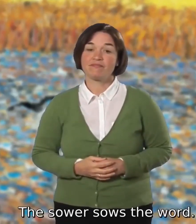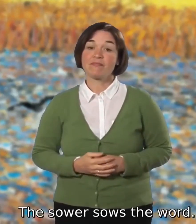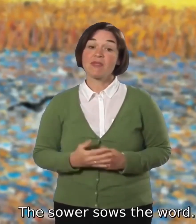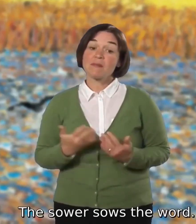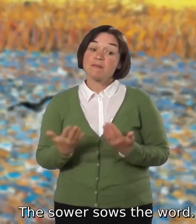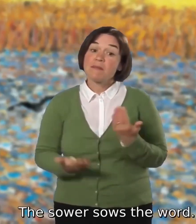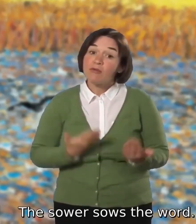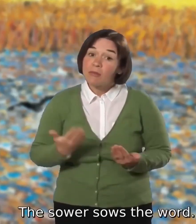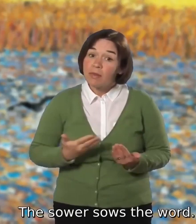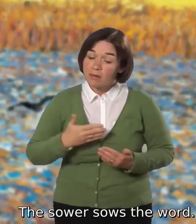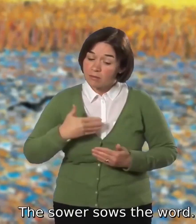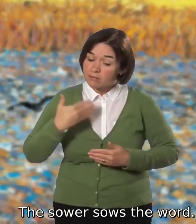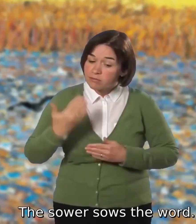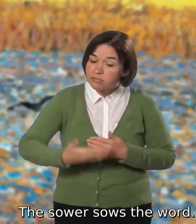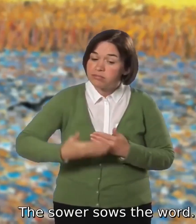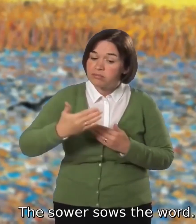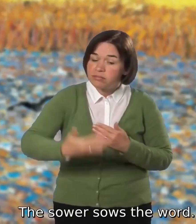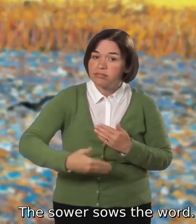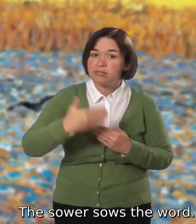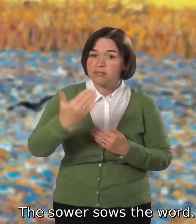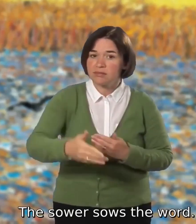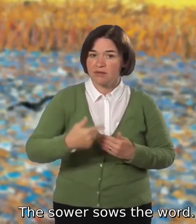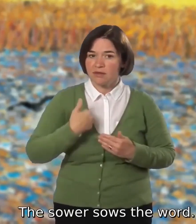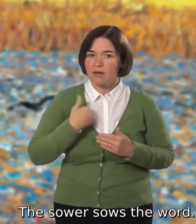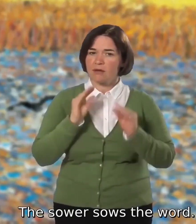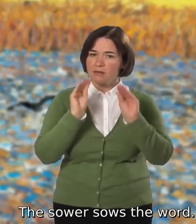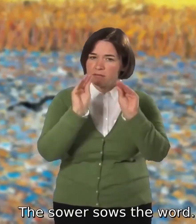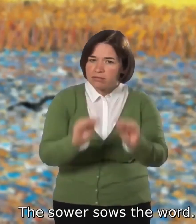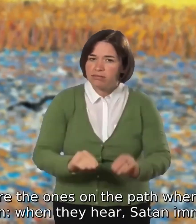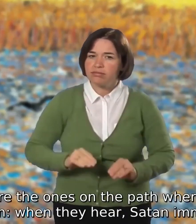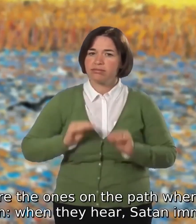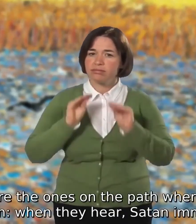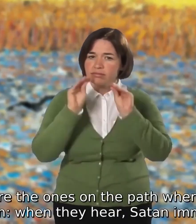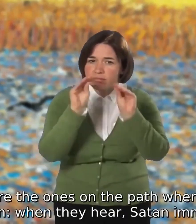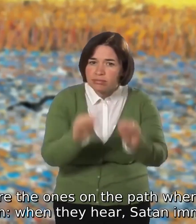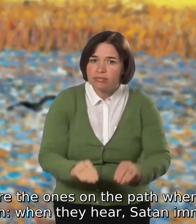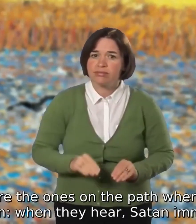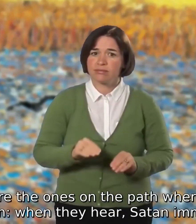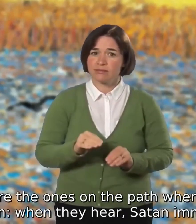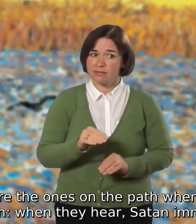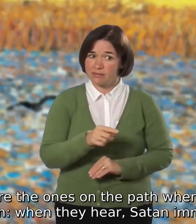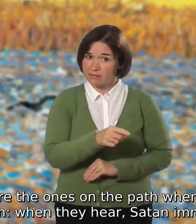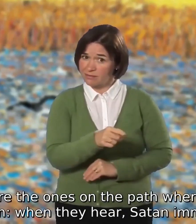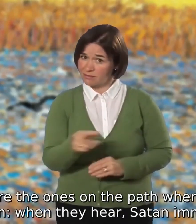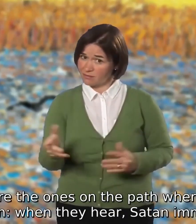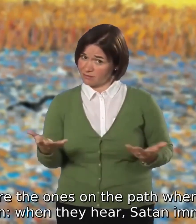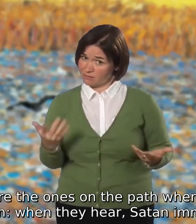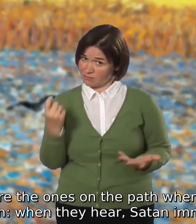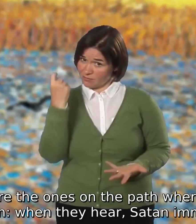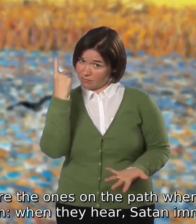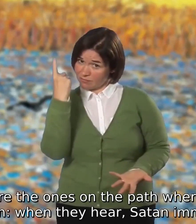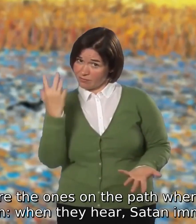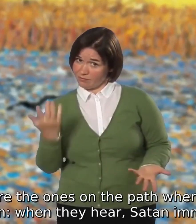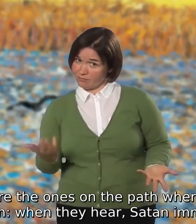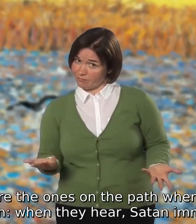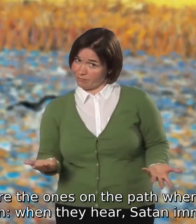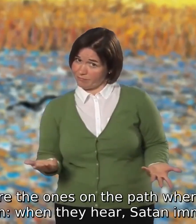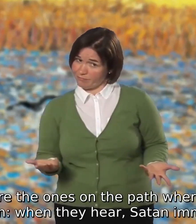The sower sows the word. These are the ones on the path where the word is sown. When